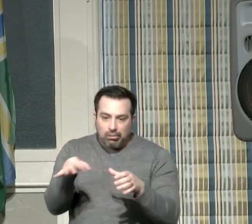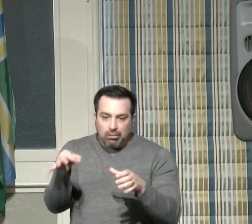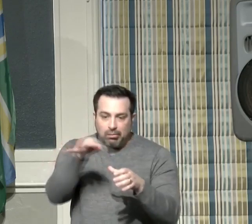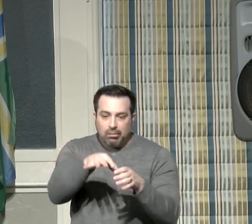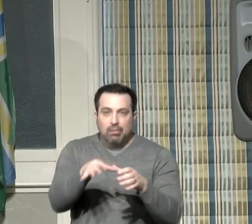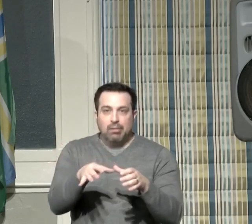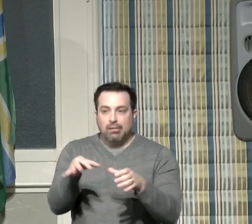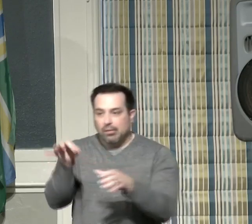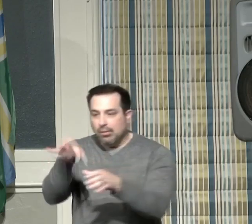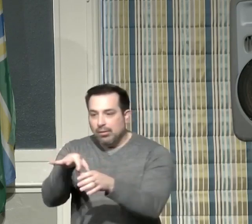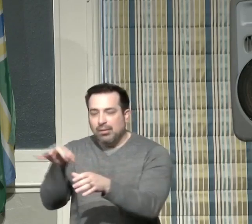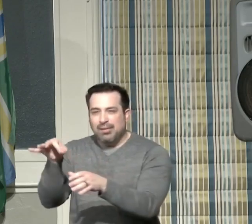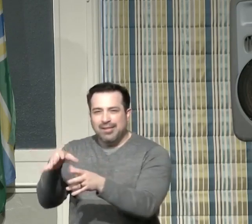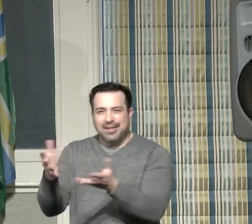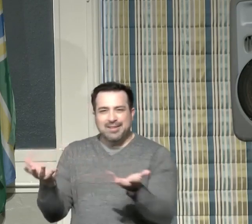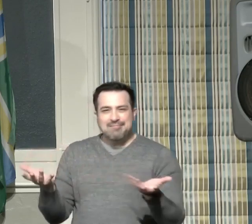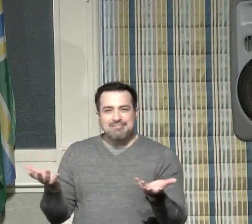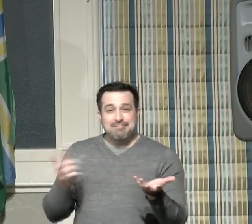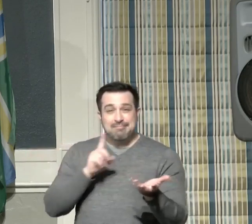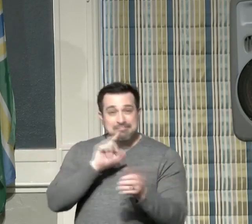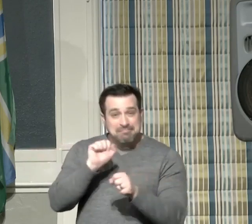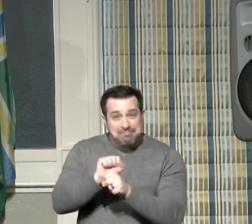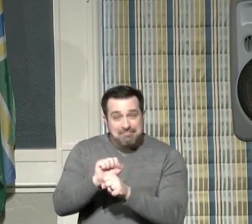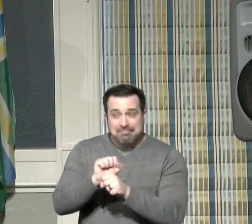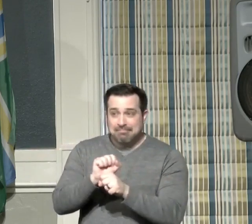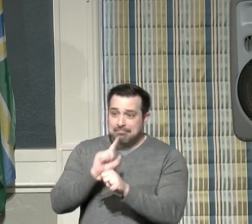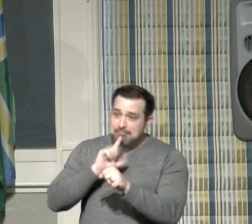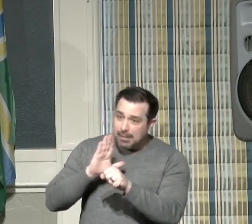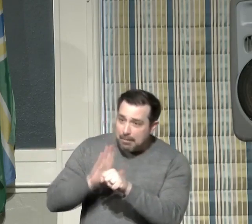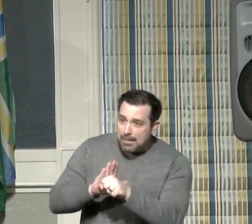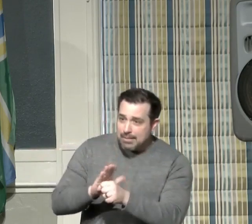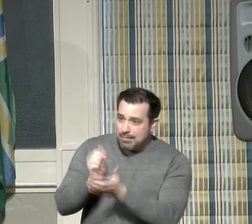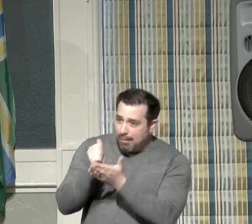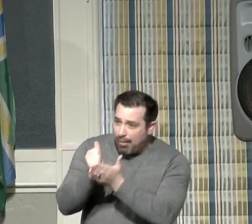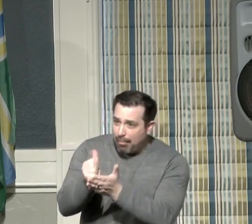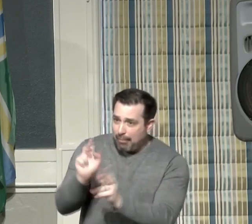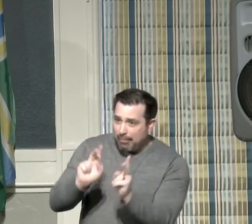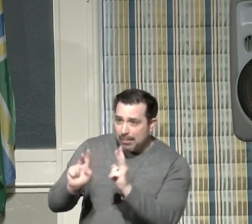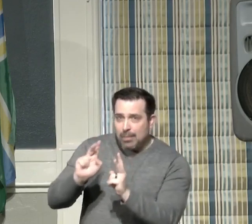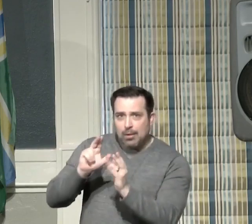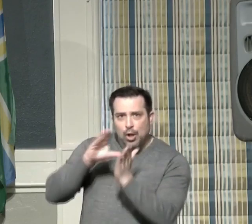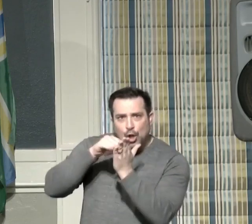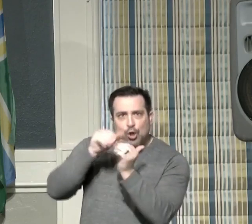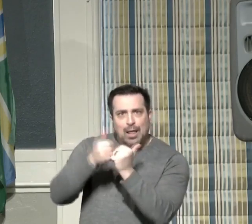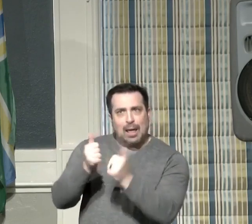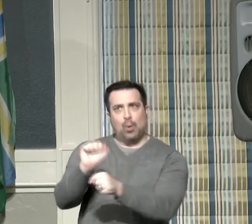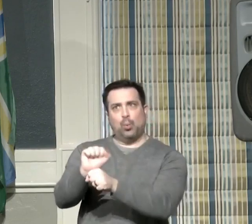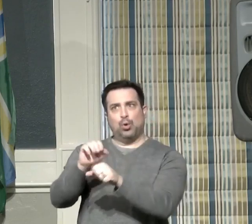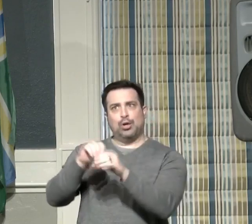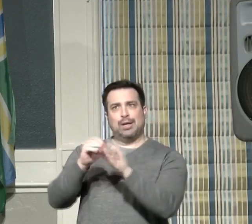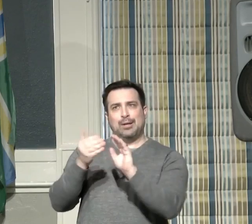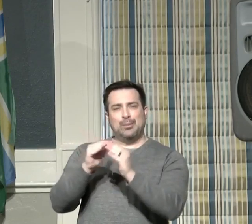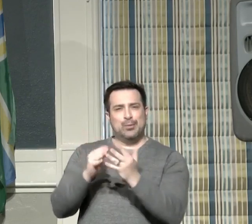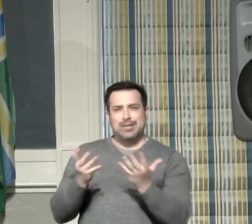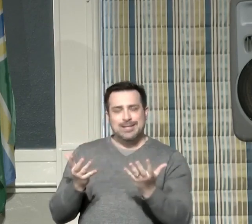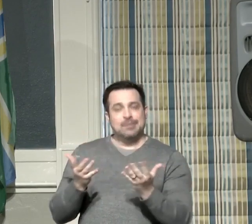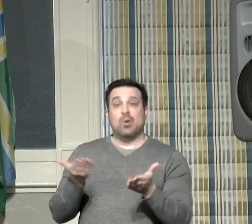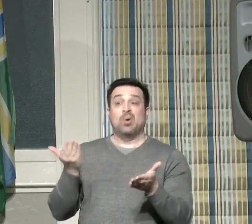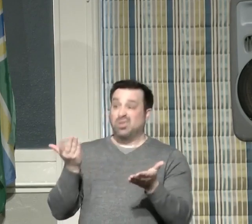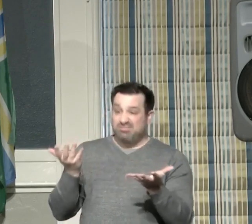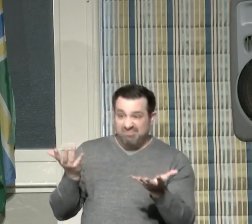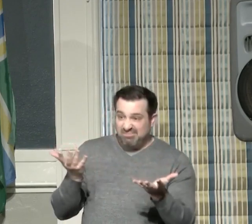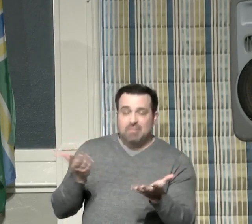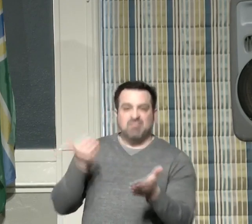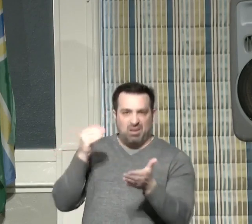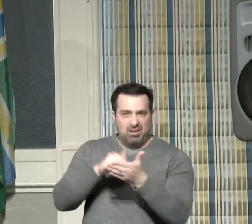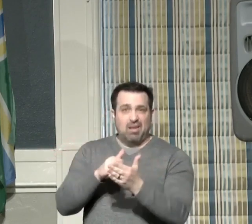that. So there was no genuine commitment to helping people to work in the community. So we filed another lawsuit. Yes,